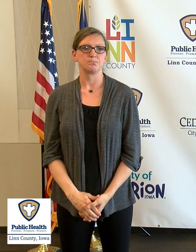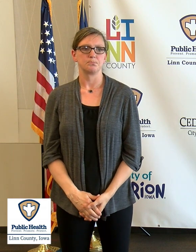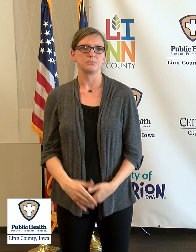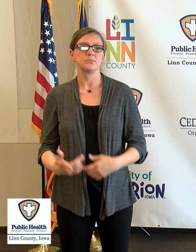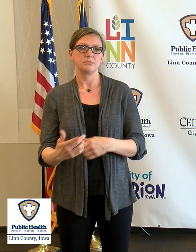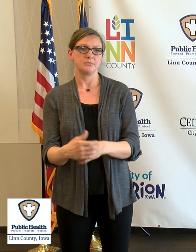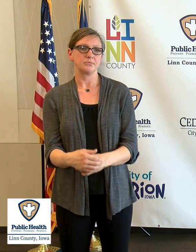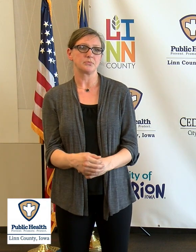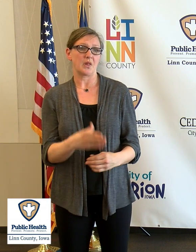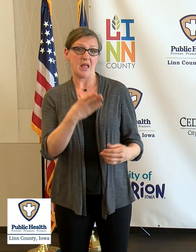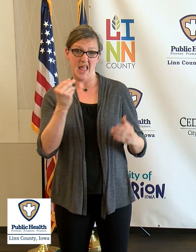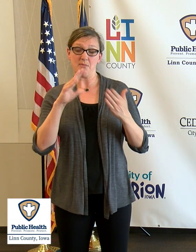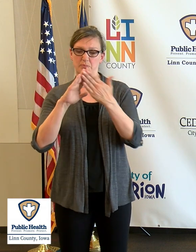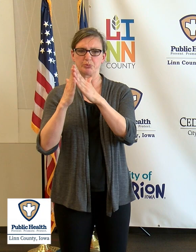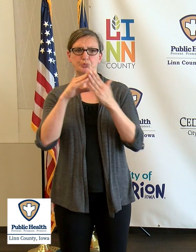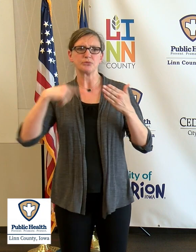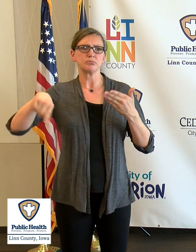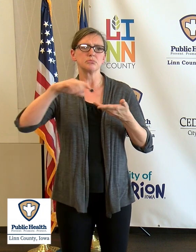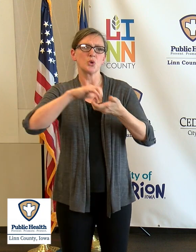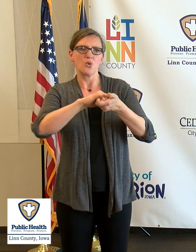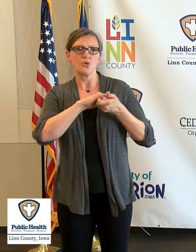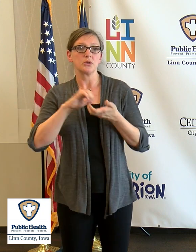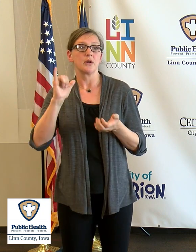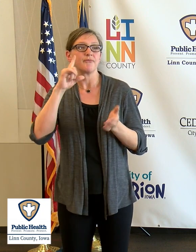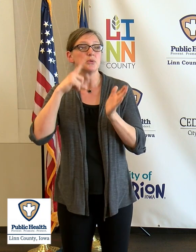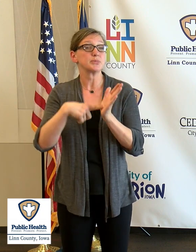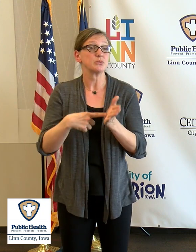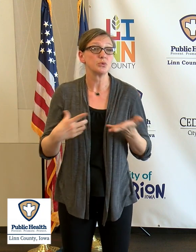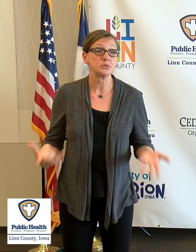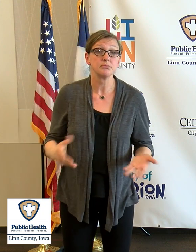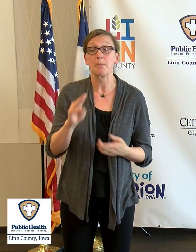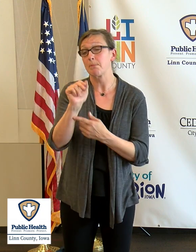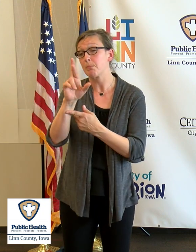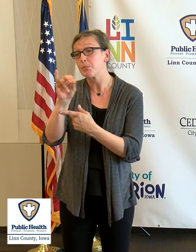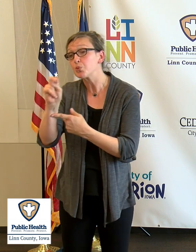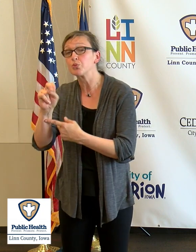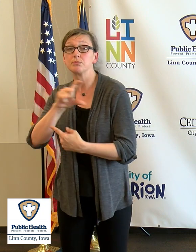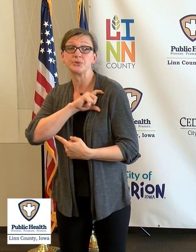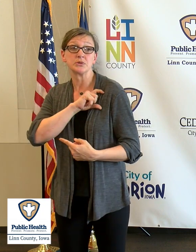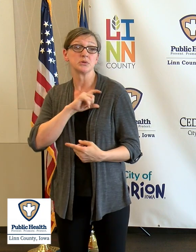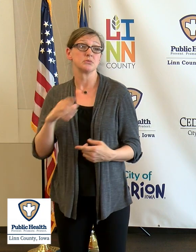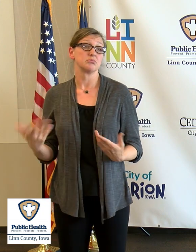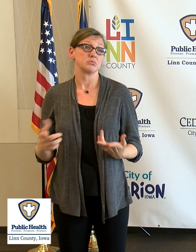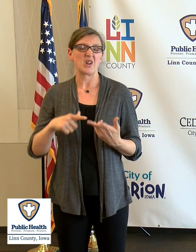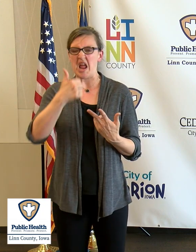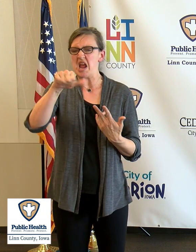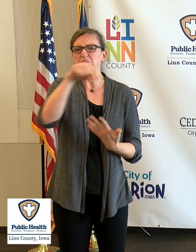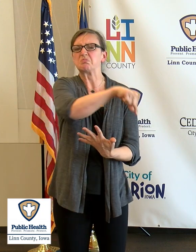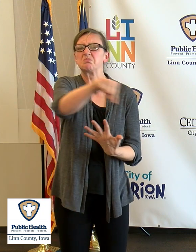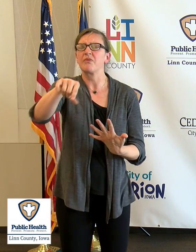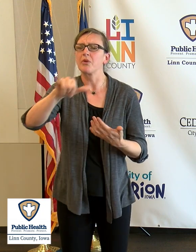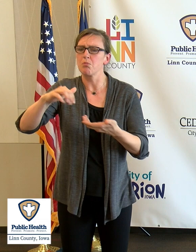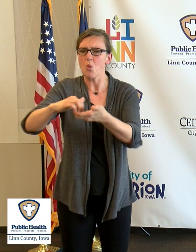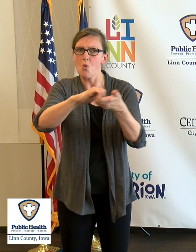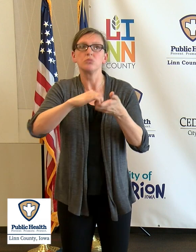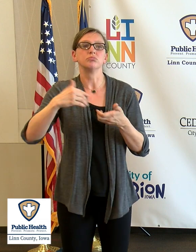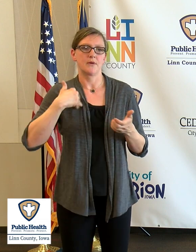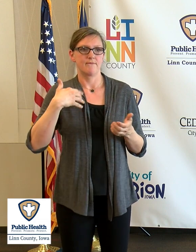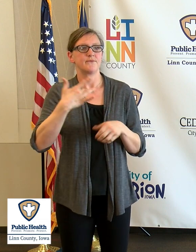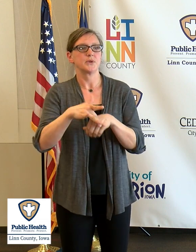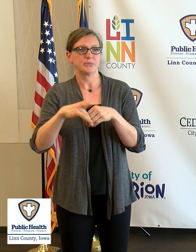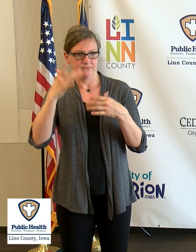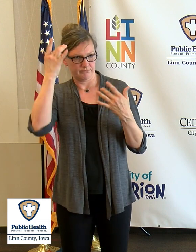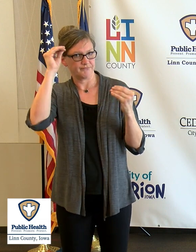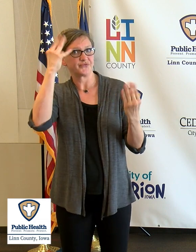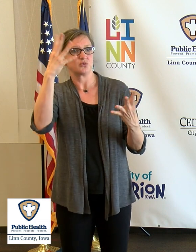community partners, such as the Marion Police Department, for their tireless effort and help to make this website